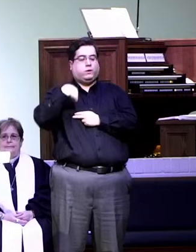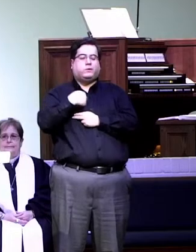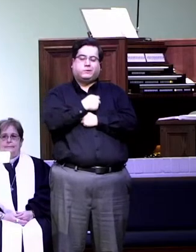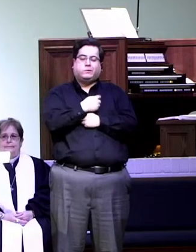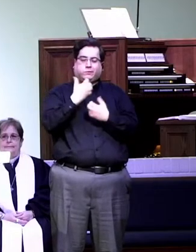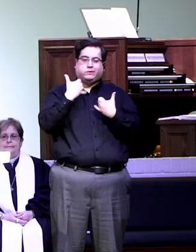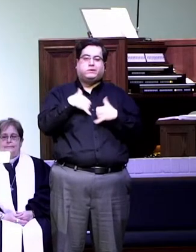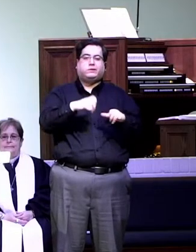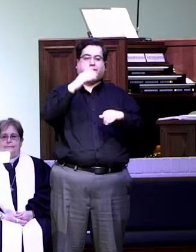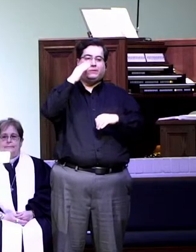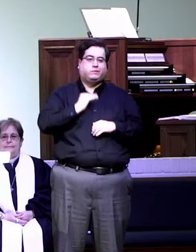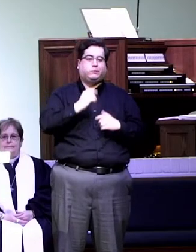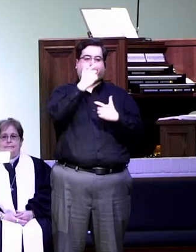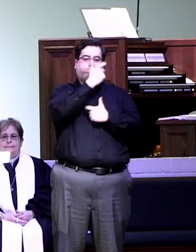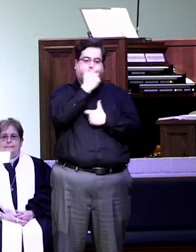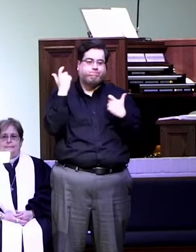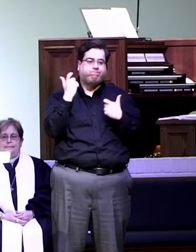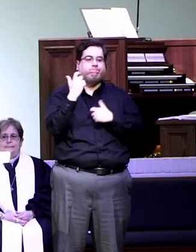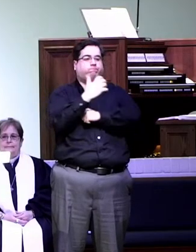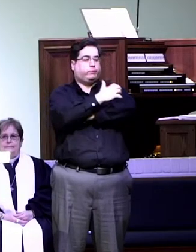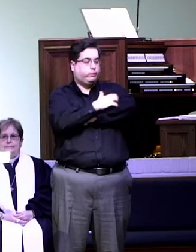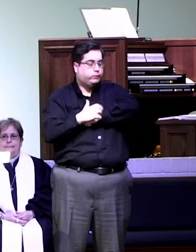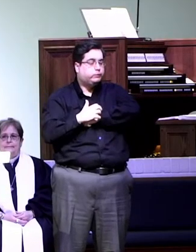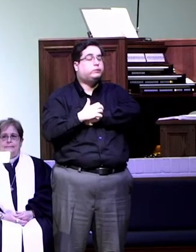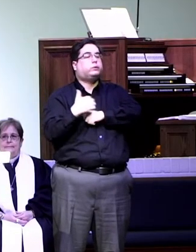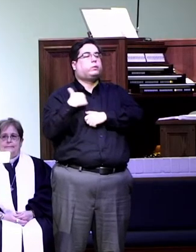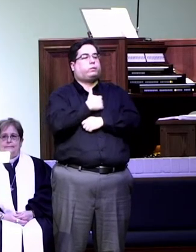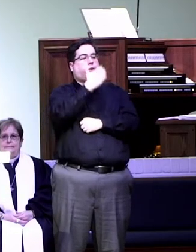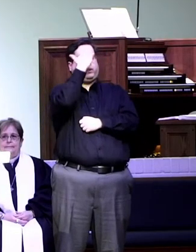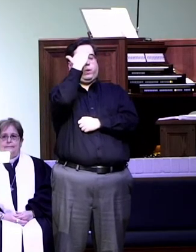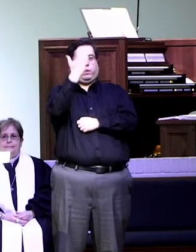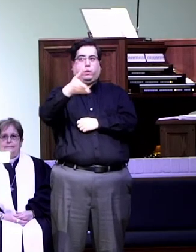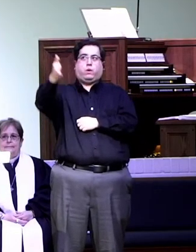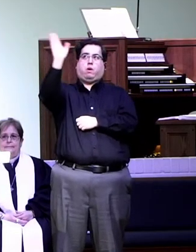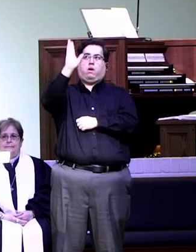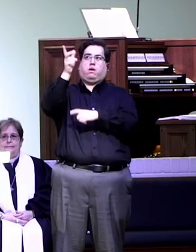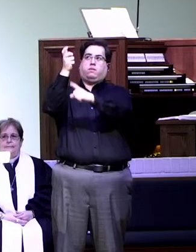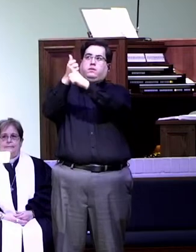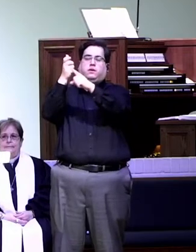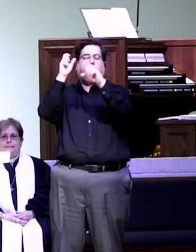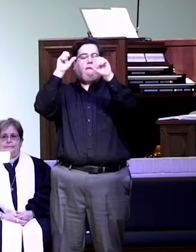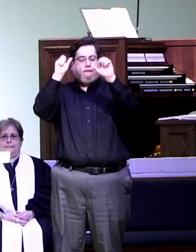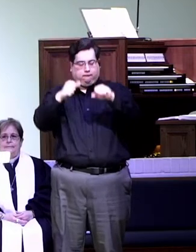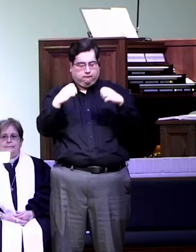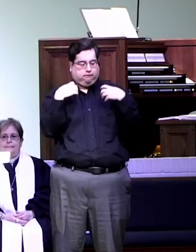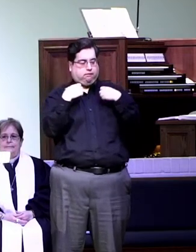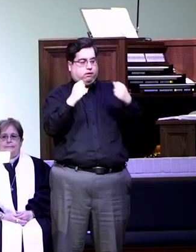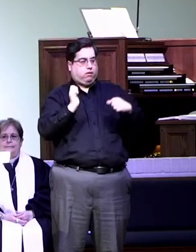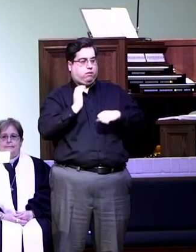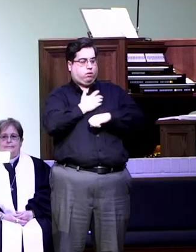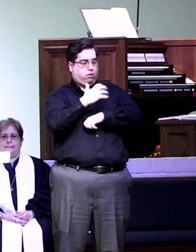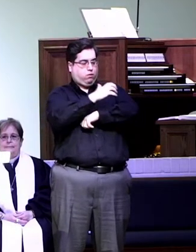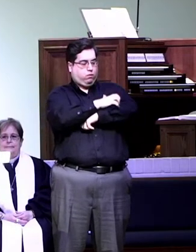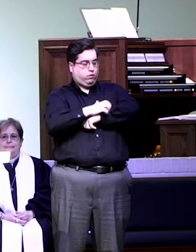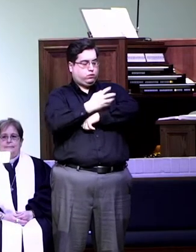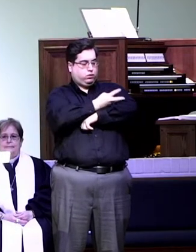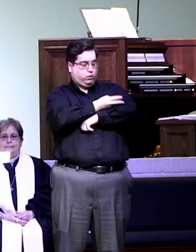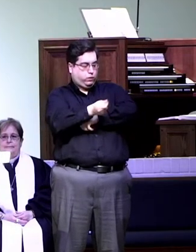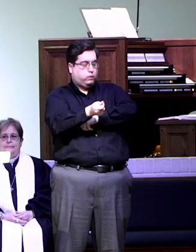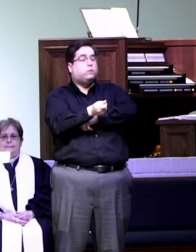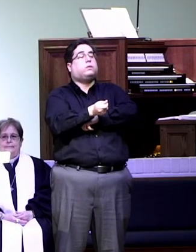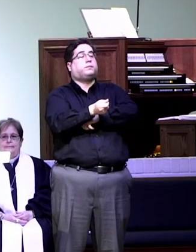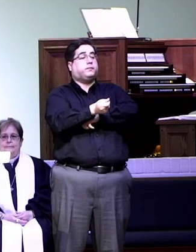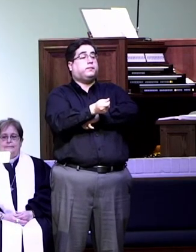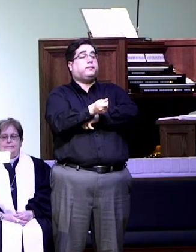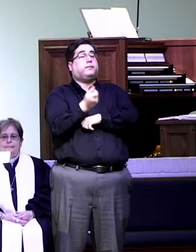have wounds, but we know that God has the capacity to heal our wounds. In fact,